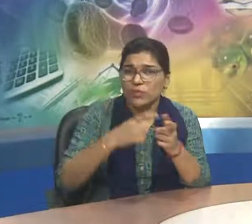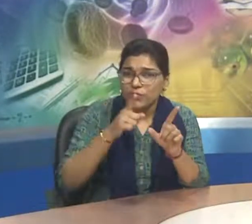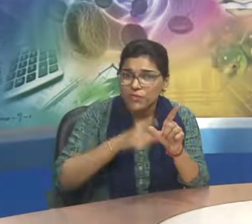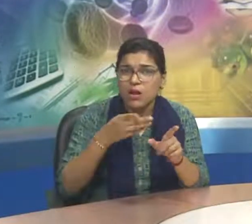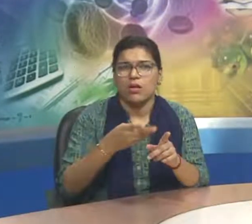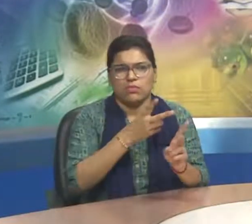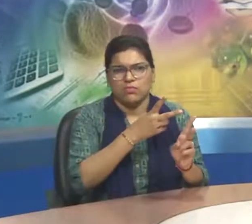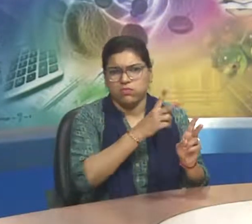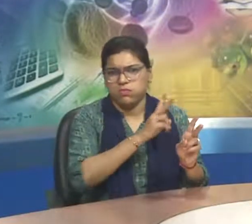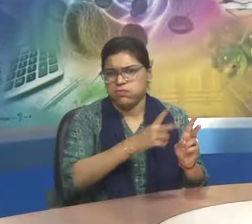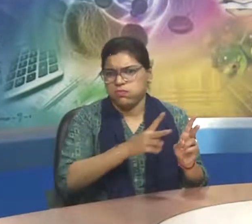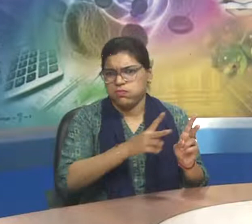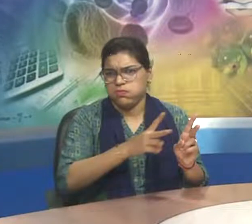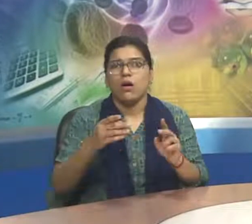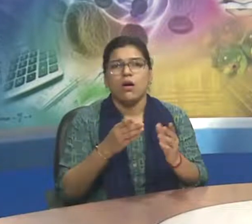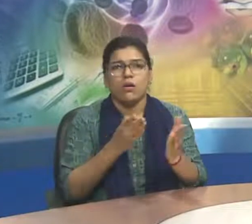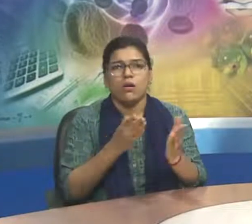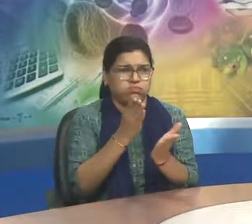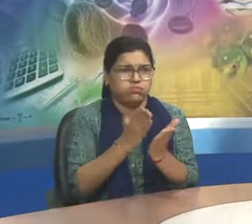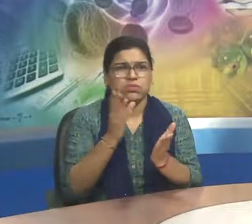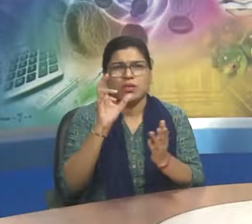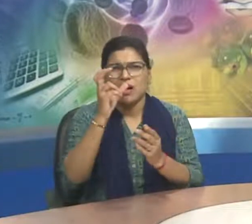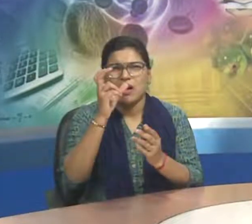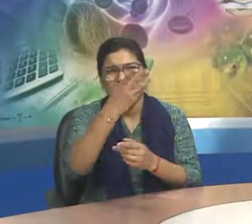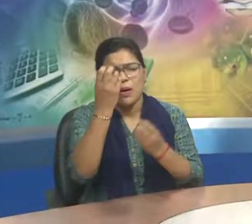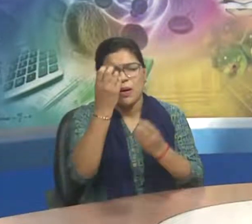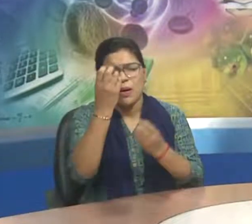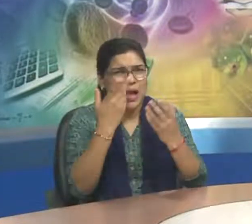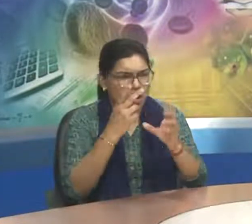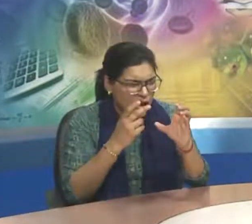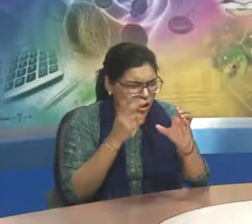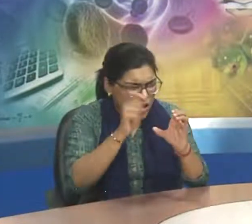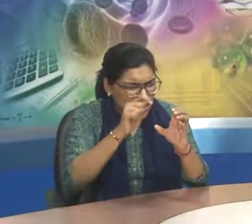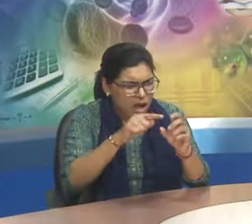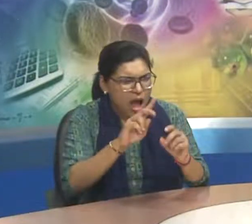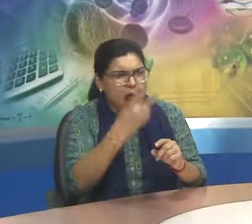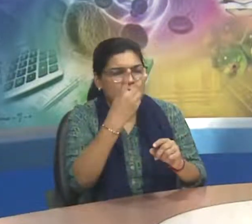earth, along with the coal, the fossil fuel.